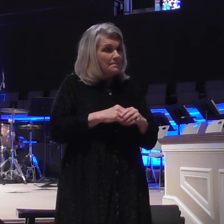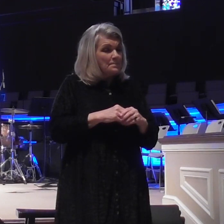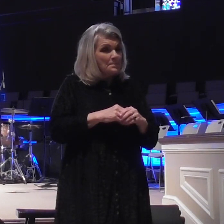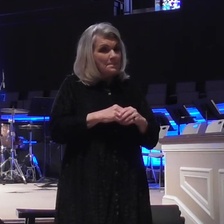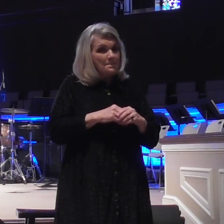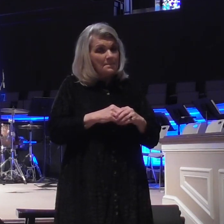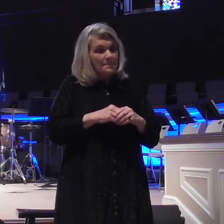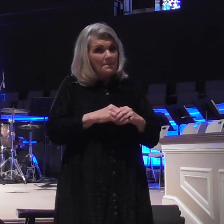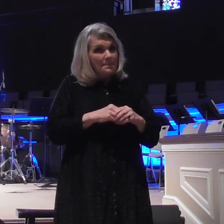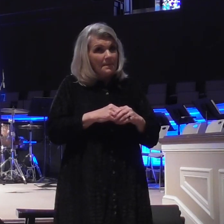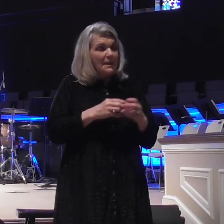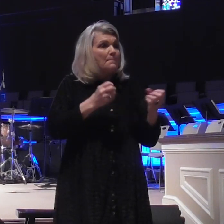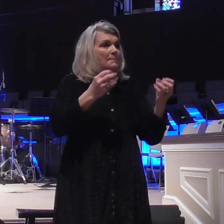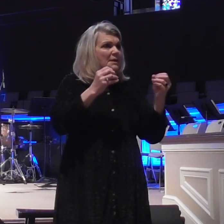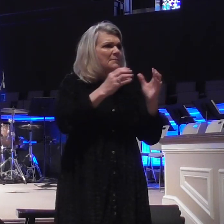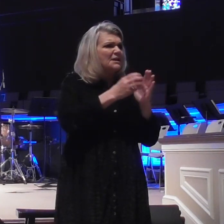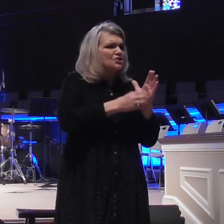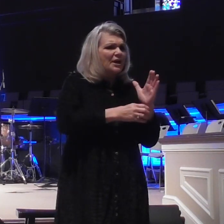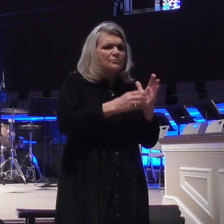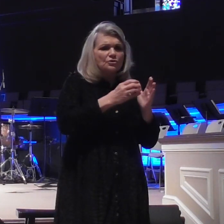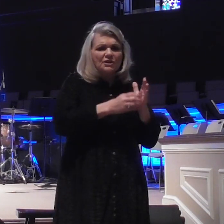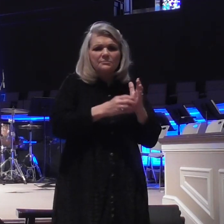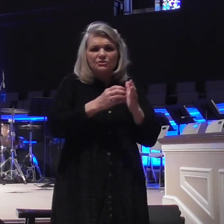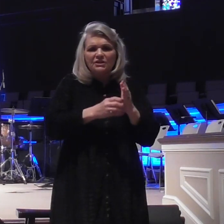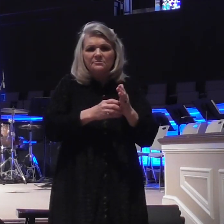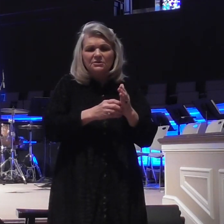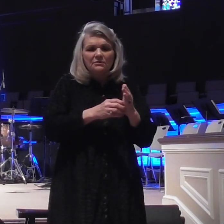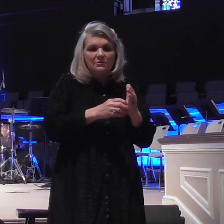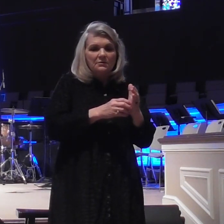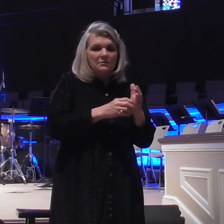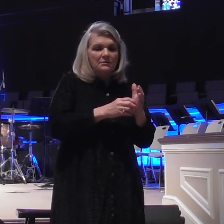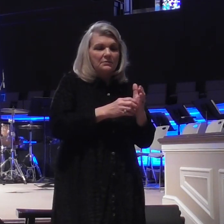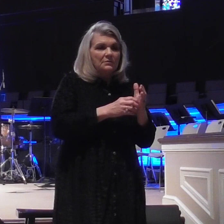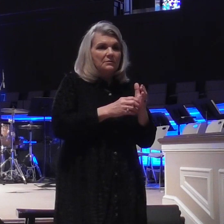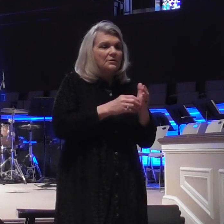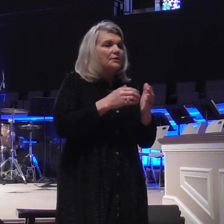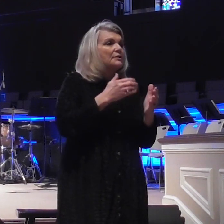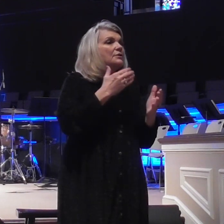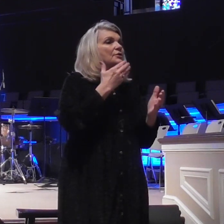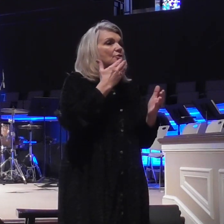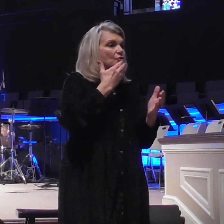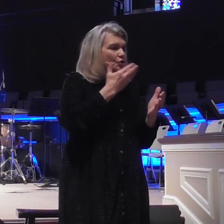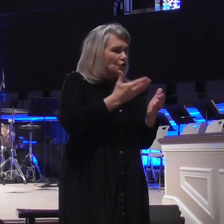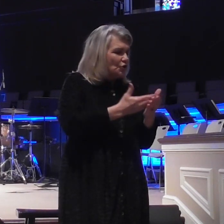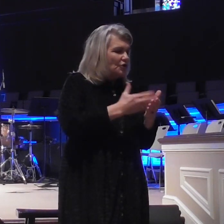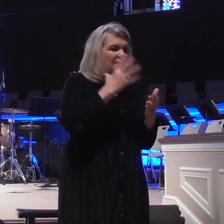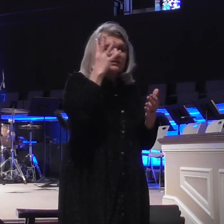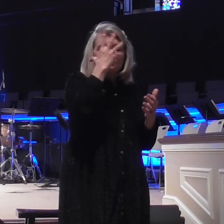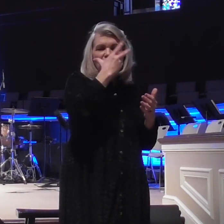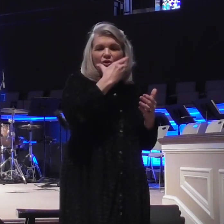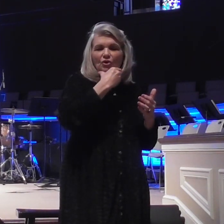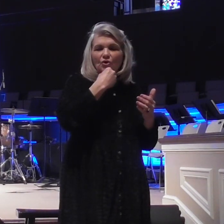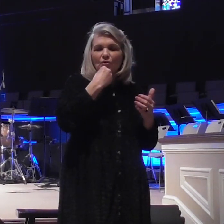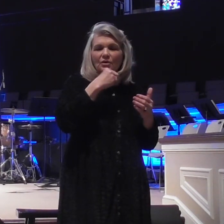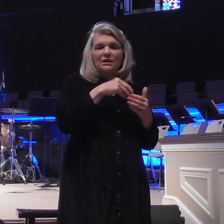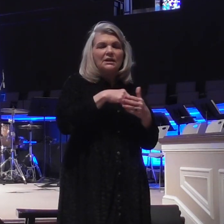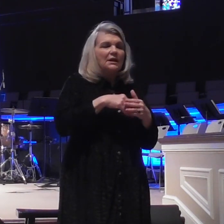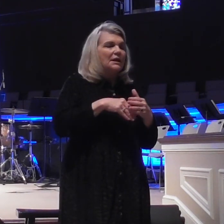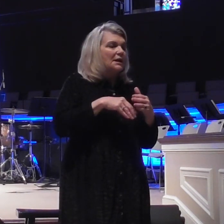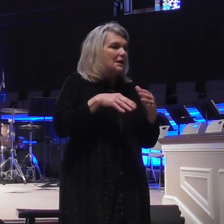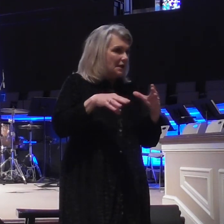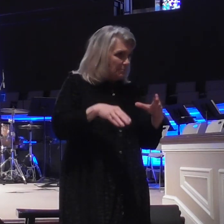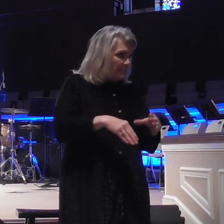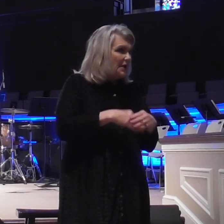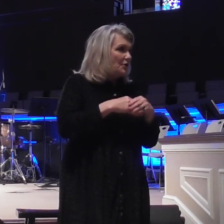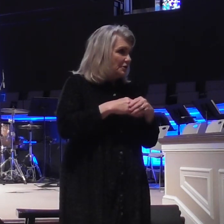5 and 6 and Colossians 3 is the goodness and beauty of marriage, that gender and